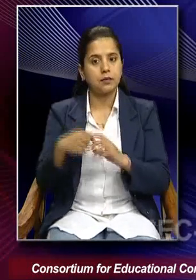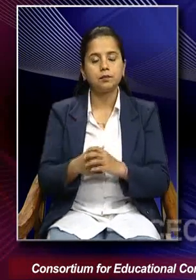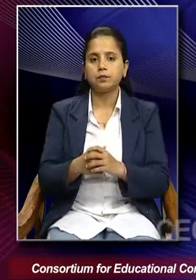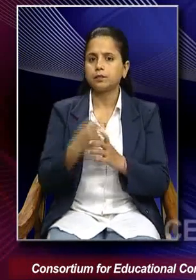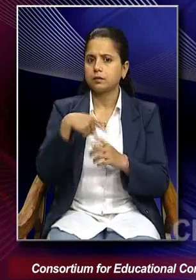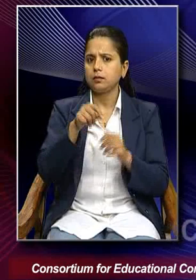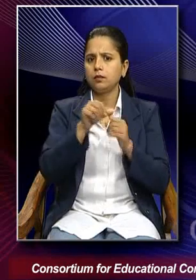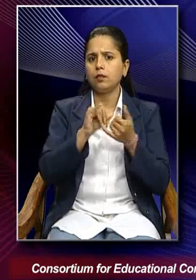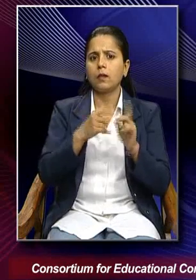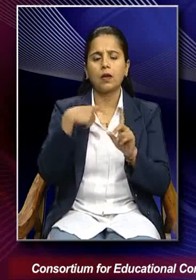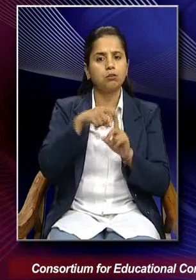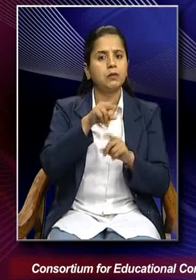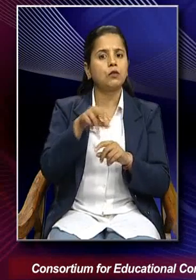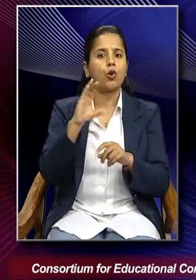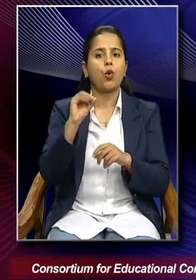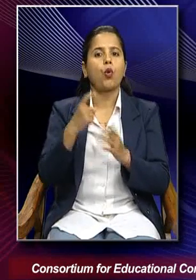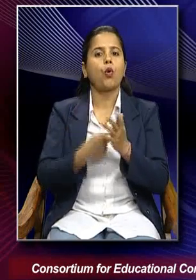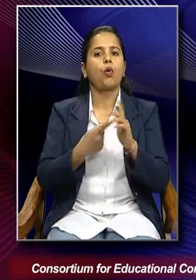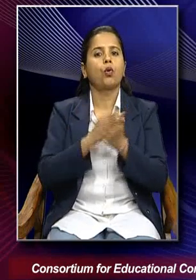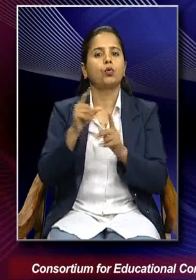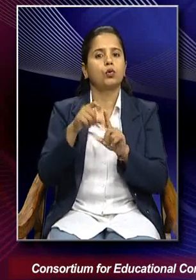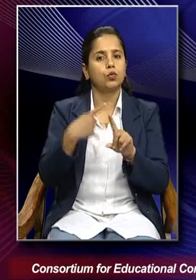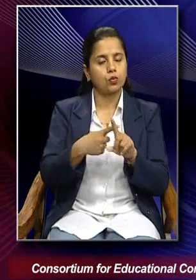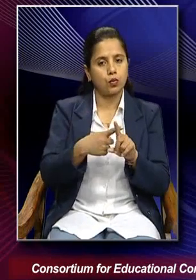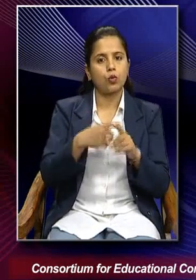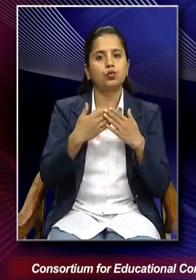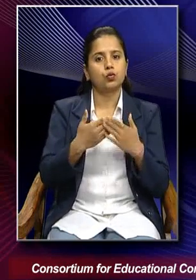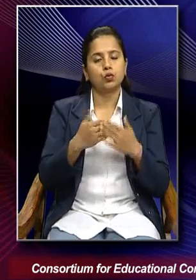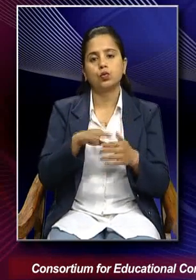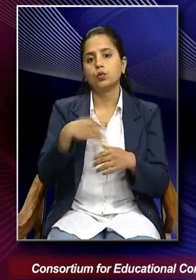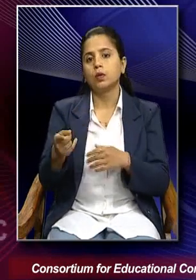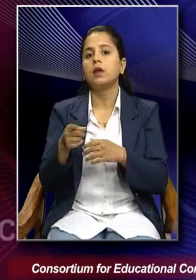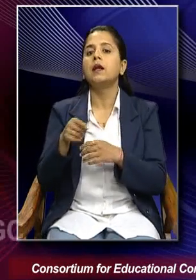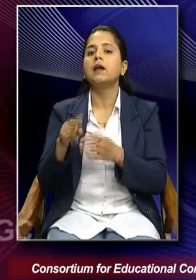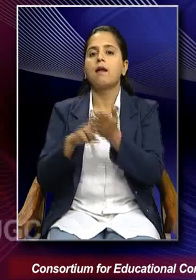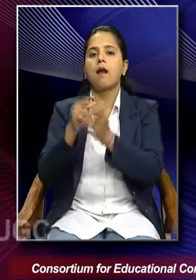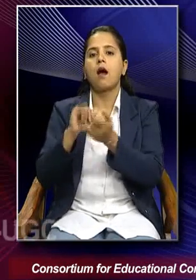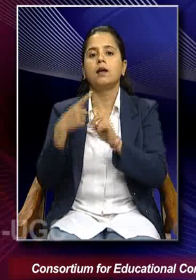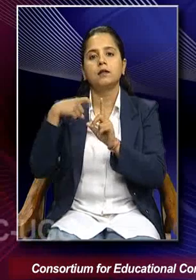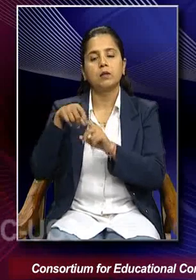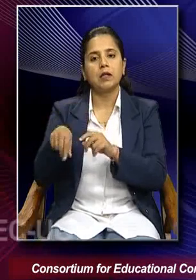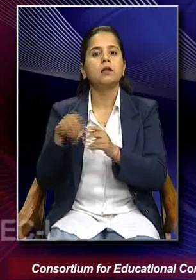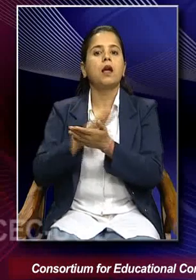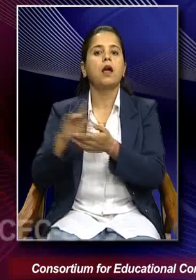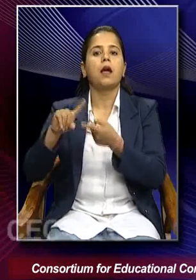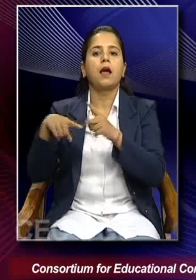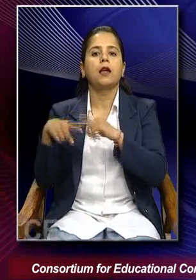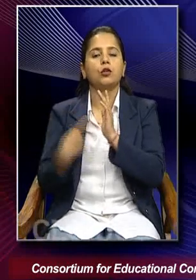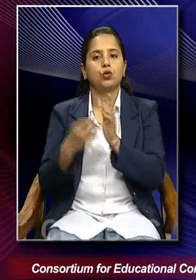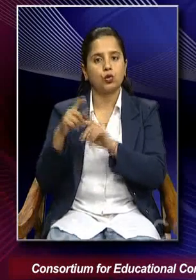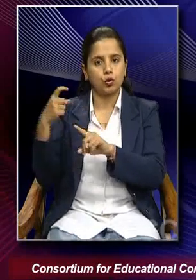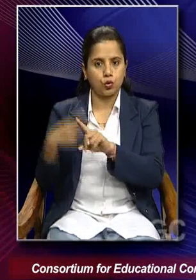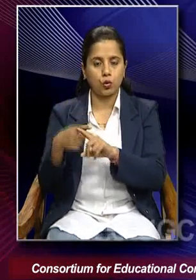The Astic means orthodox schools and the Nastic means the heterodox school. We also discussed